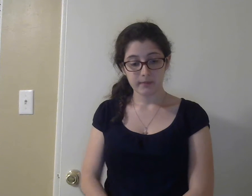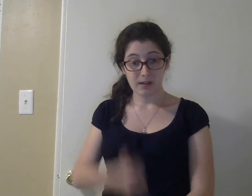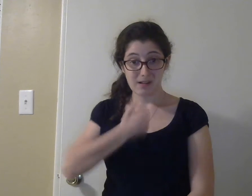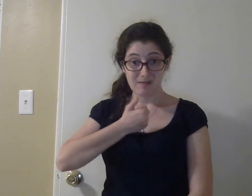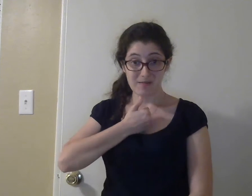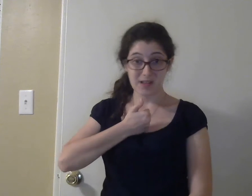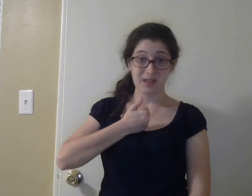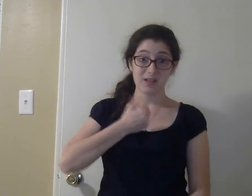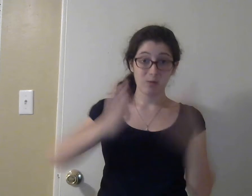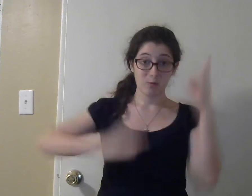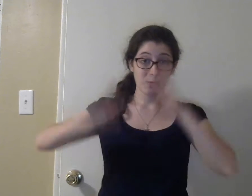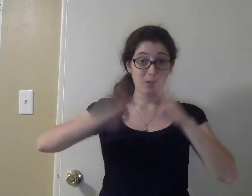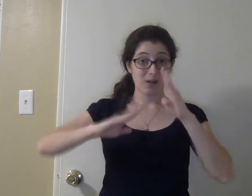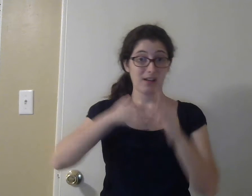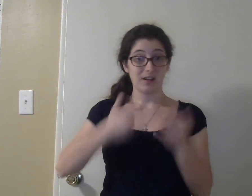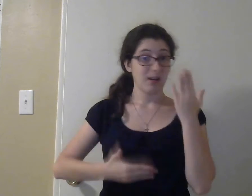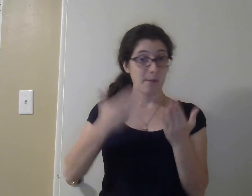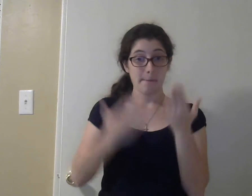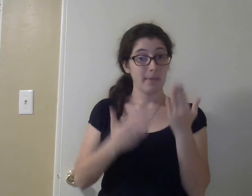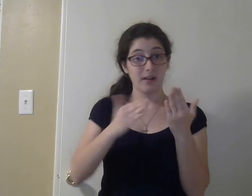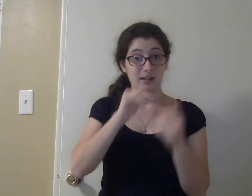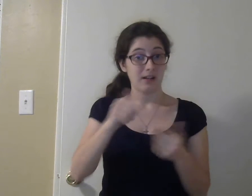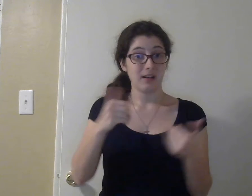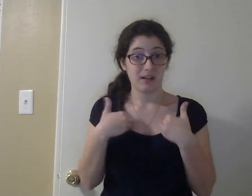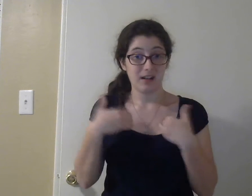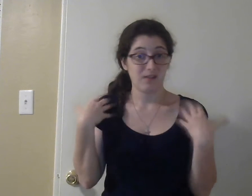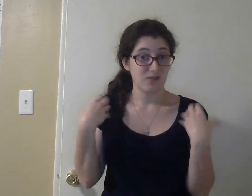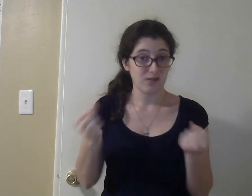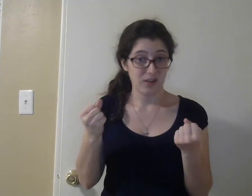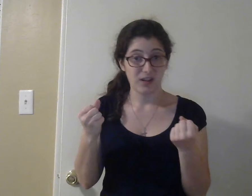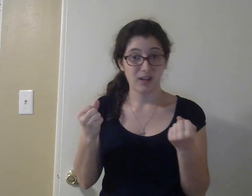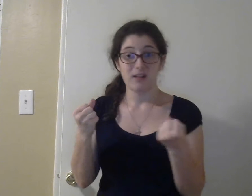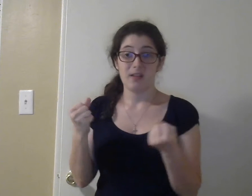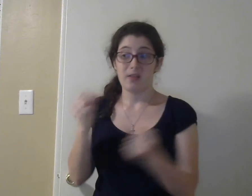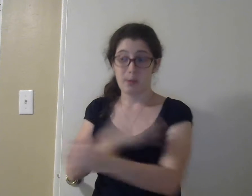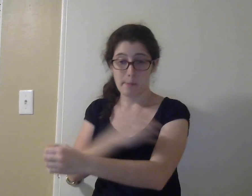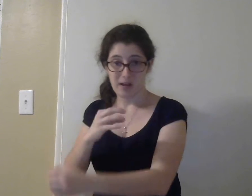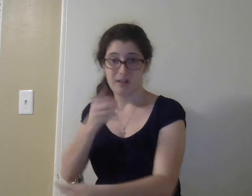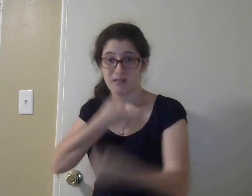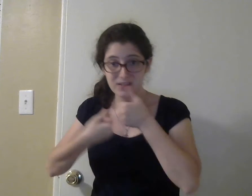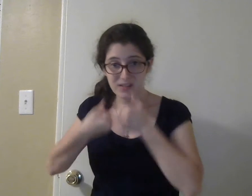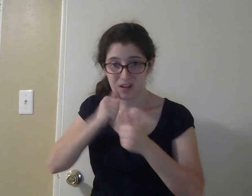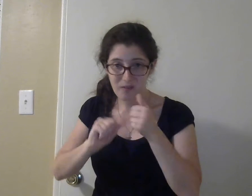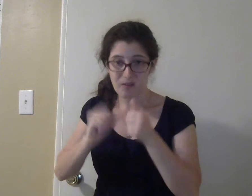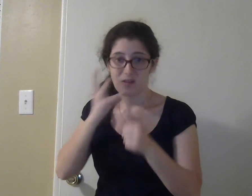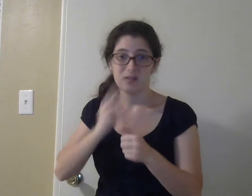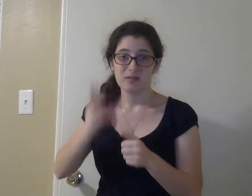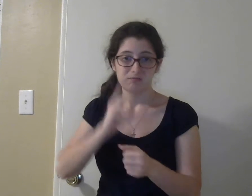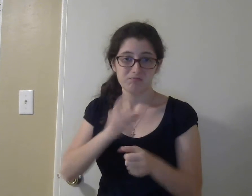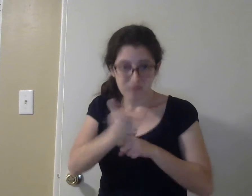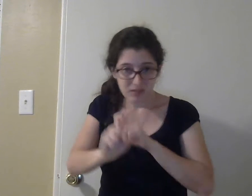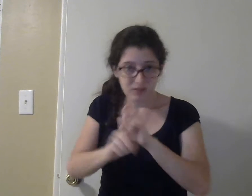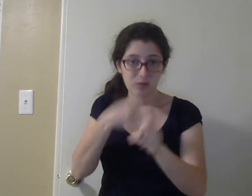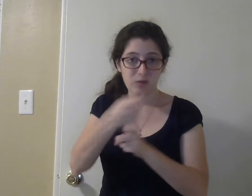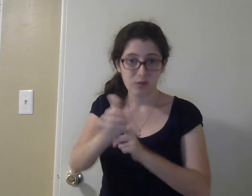strength or power to suffer or be tortured or die for Christ, I've